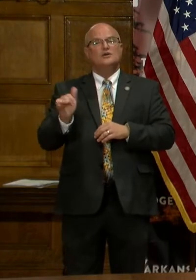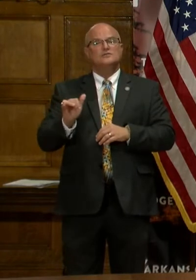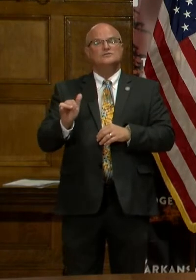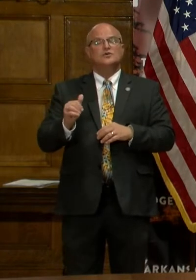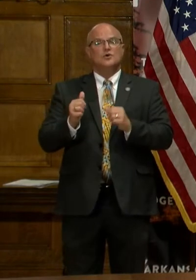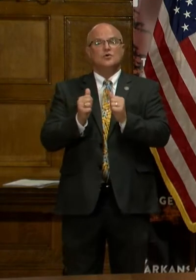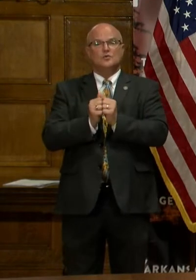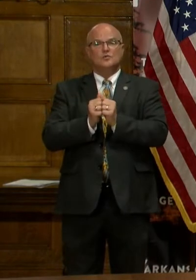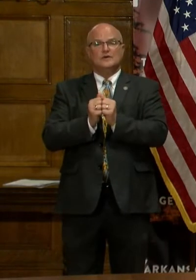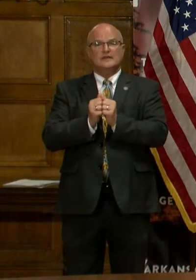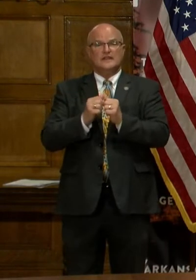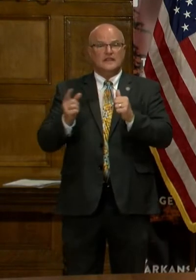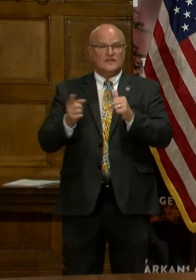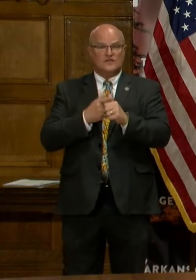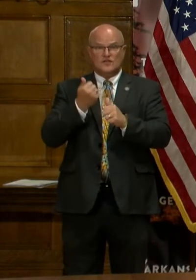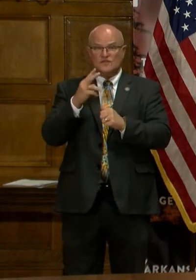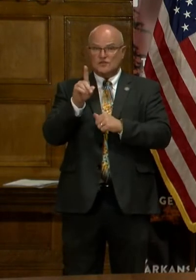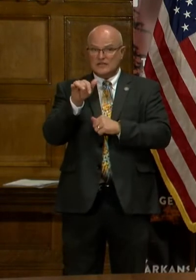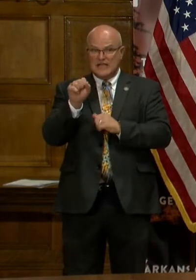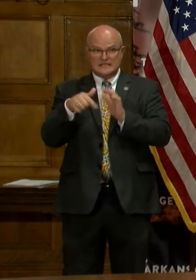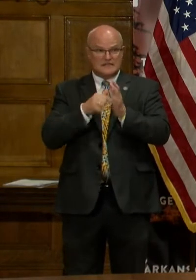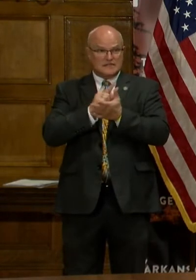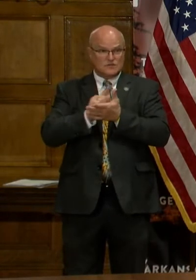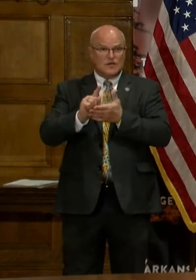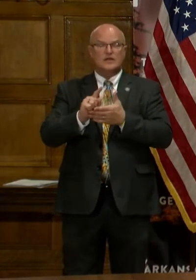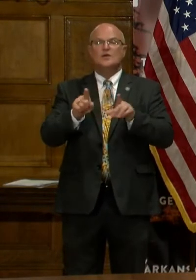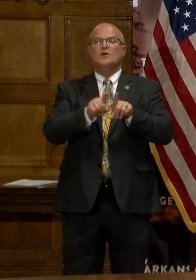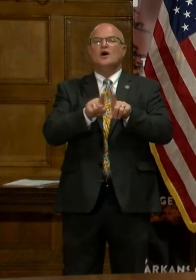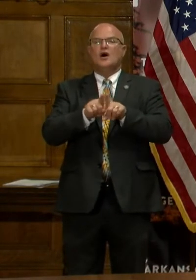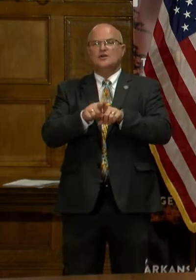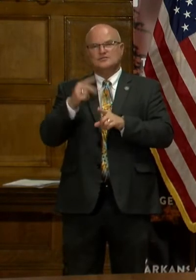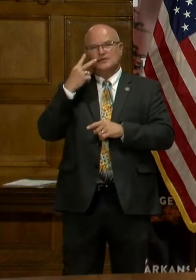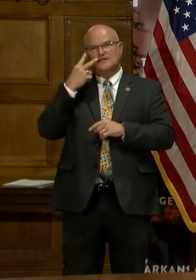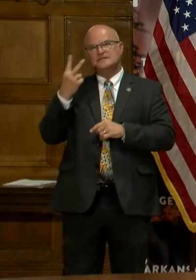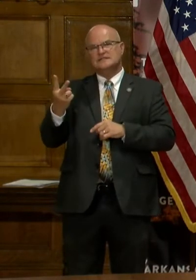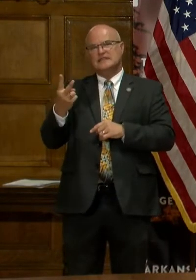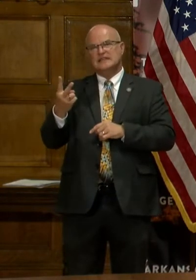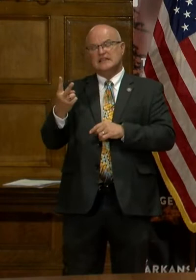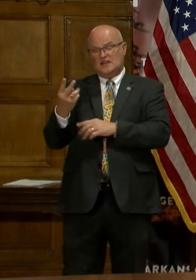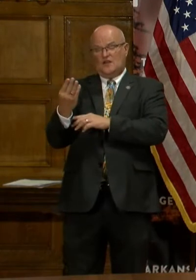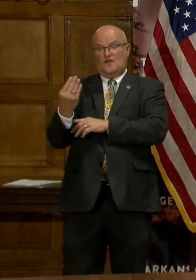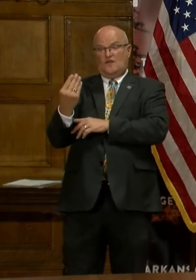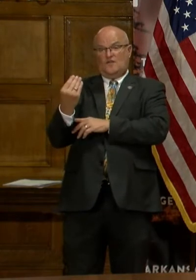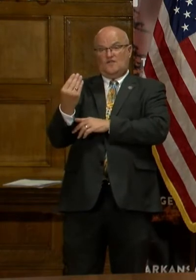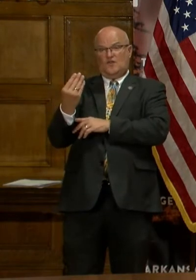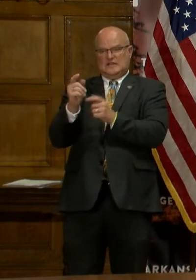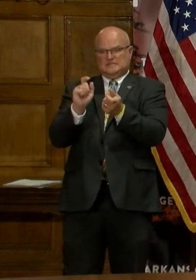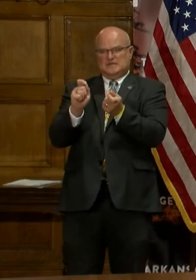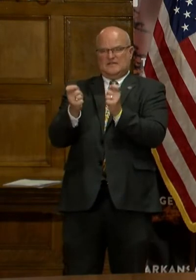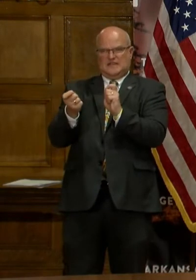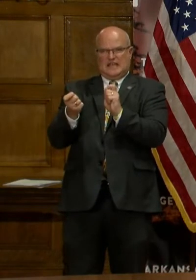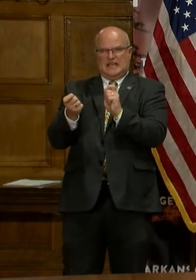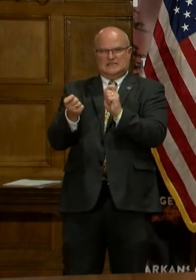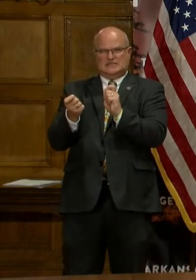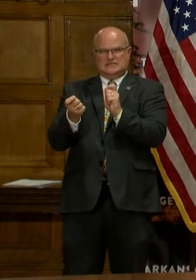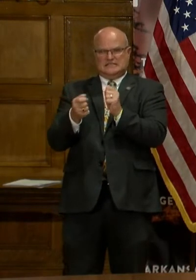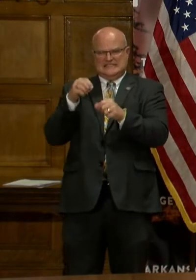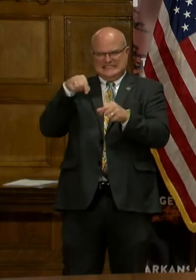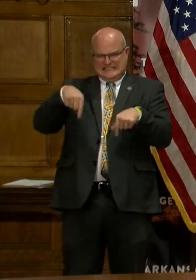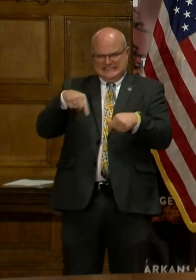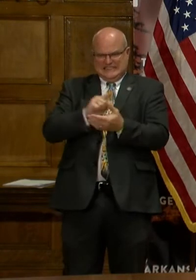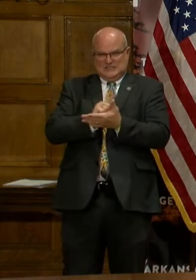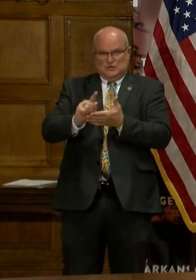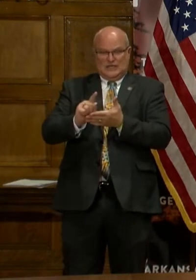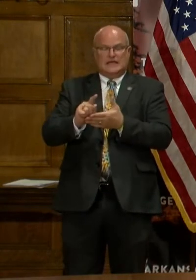just in the first 2 days of this week, we also have seen 14 modifications just within this